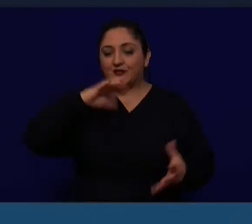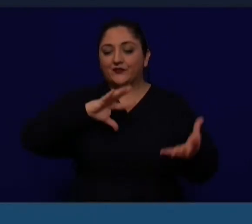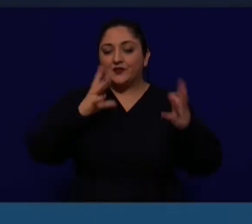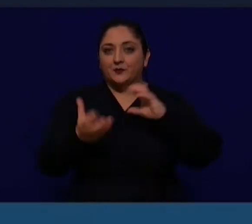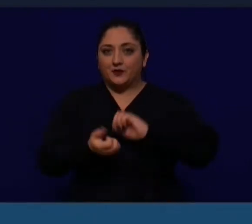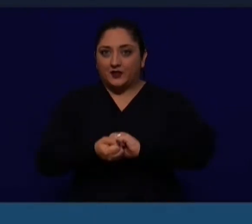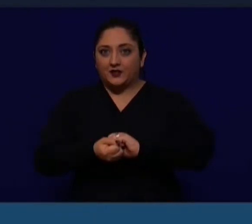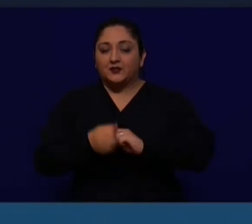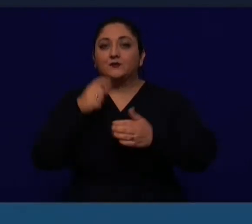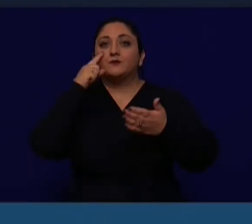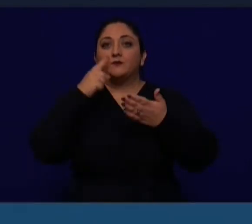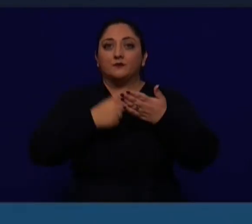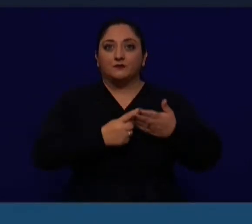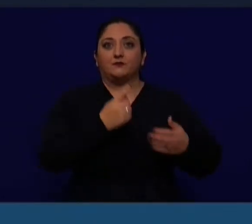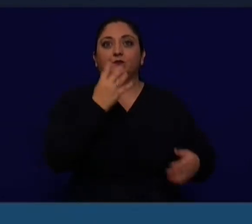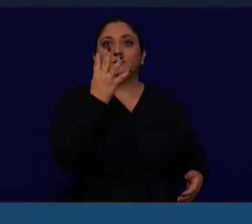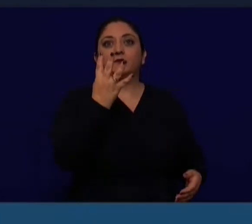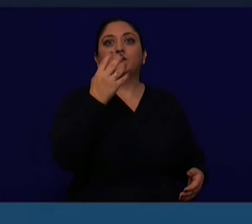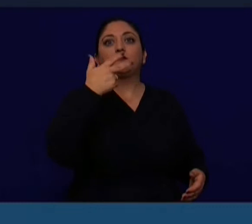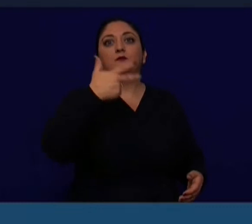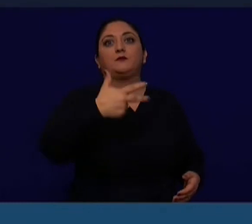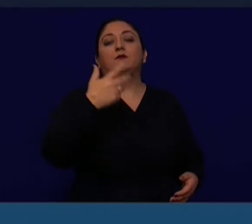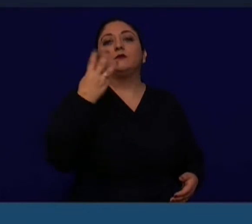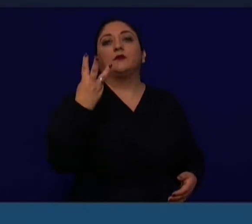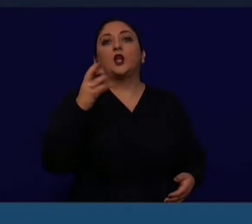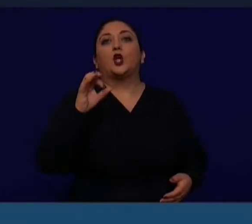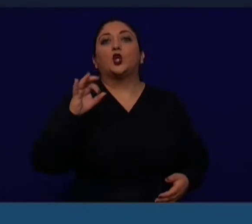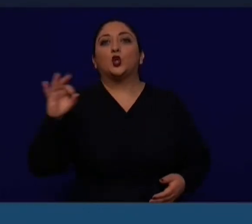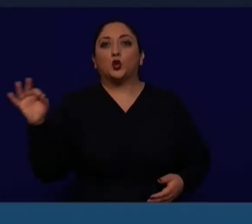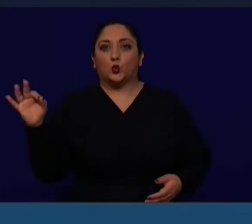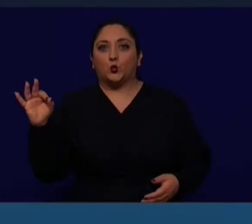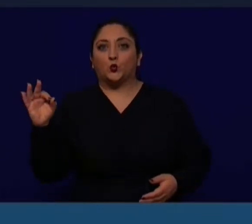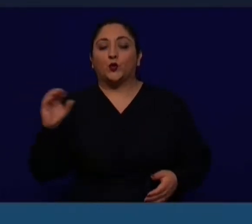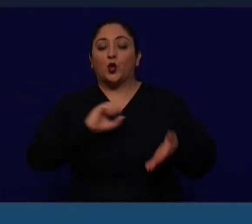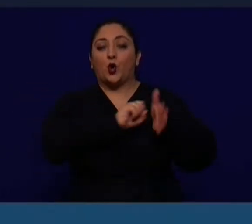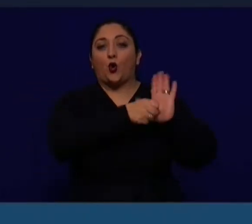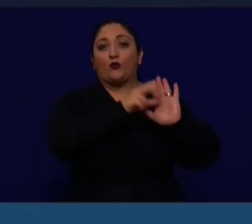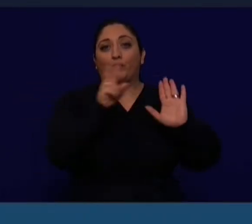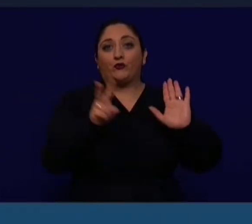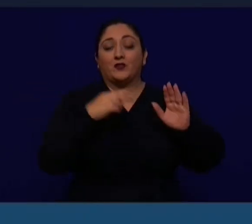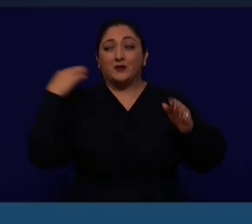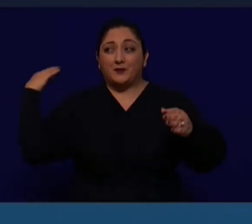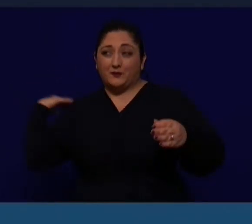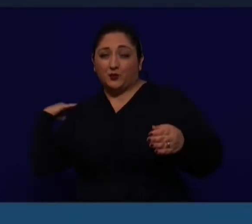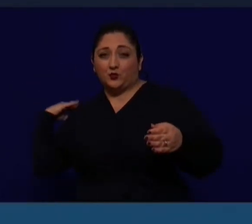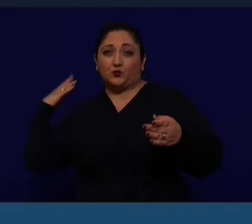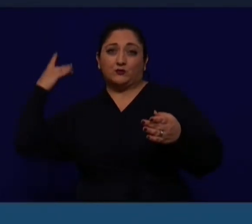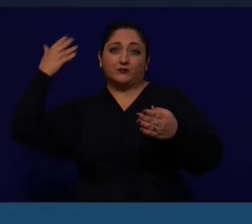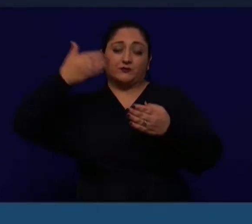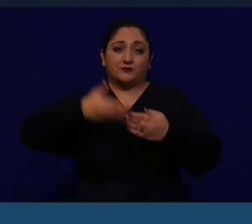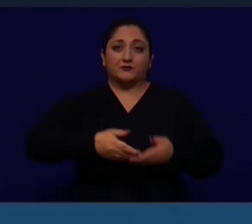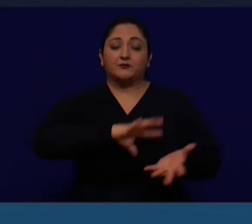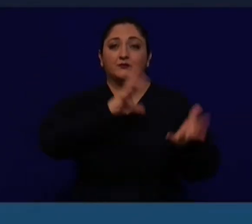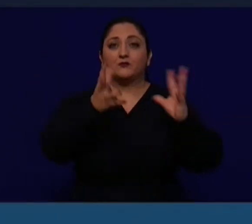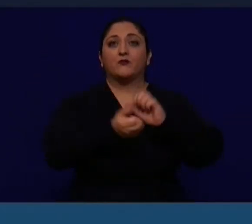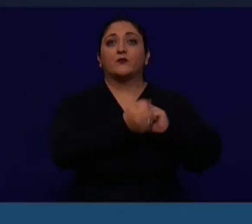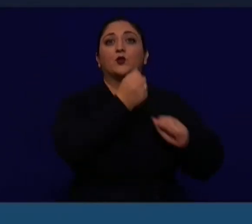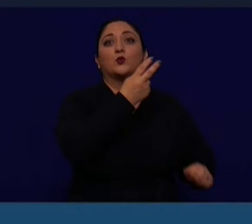kellna 283 new cases. Allura t-total ta' każijiet li kellna sa mill-bidu tal-pandemija kien ta'